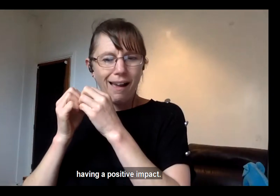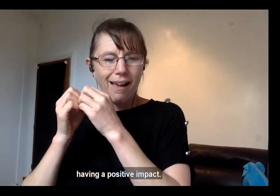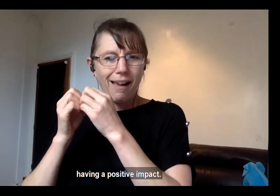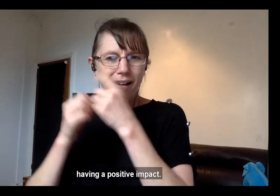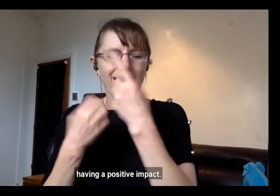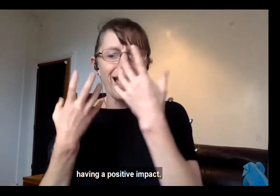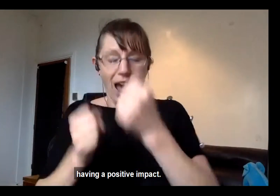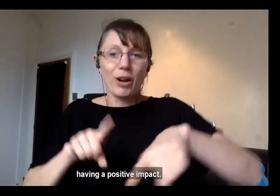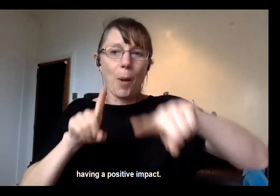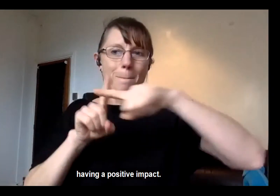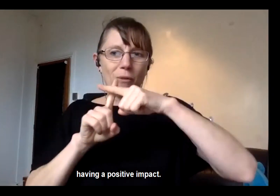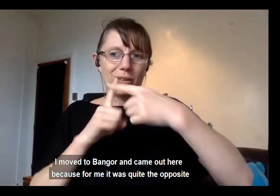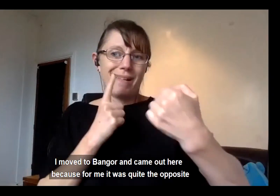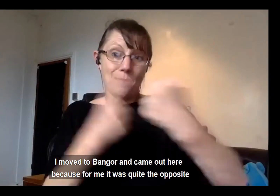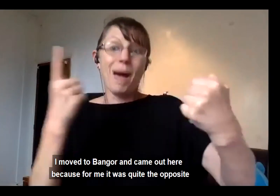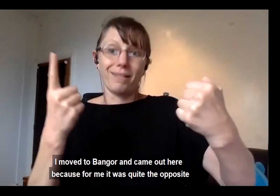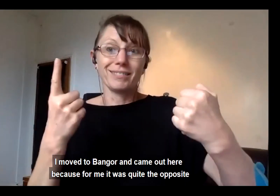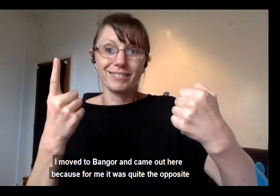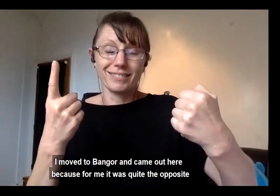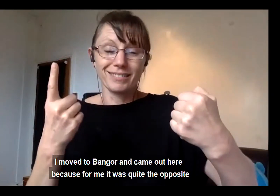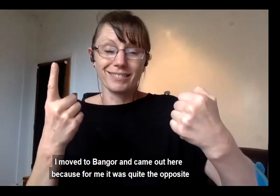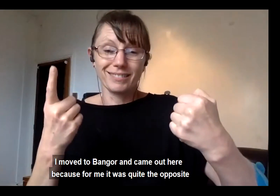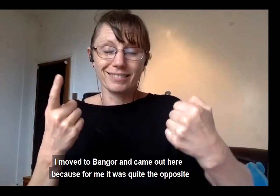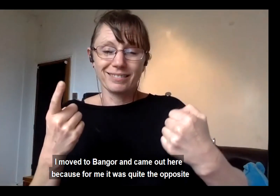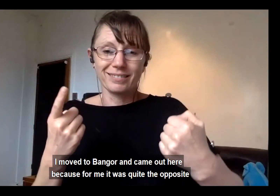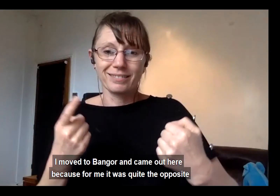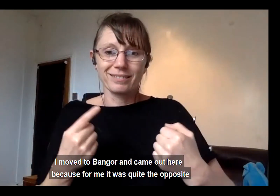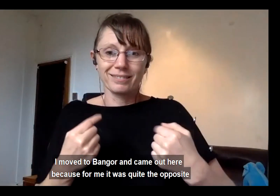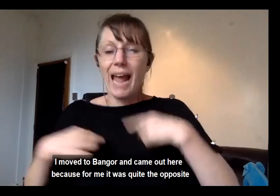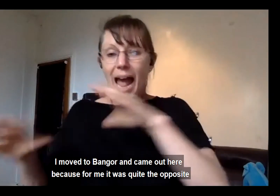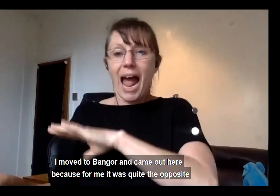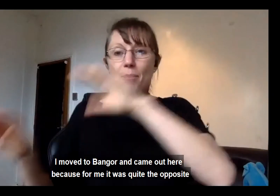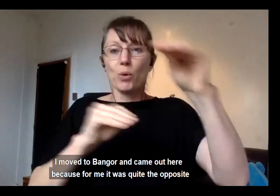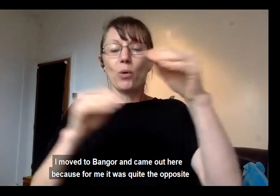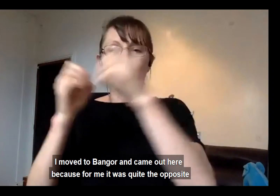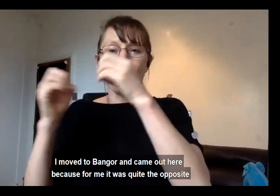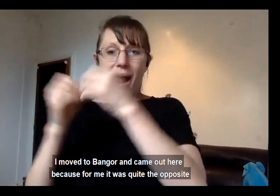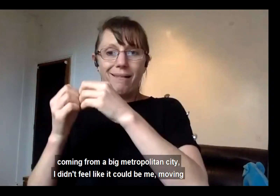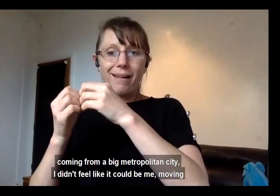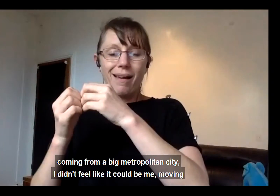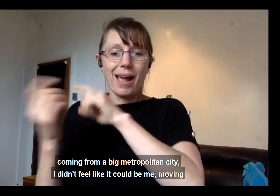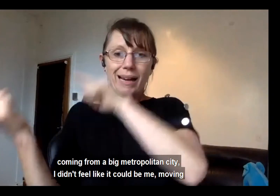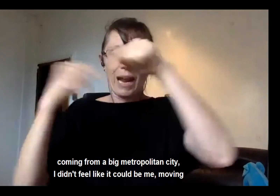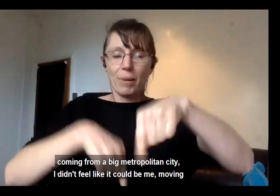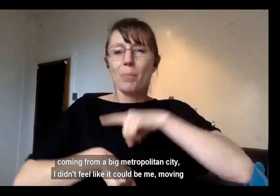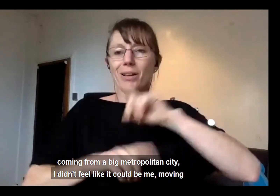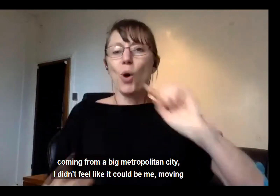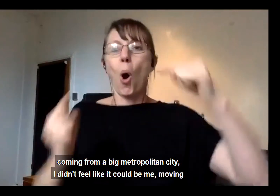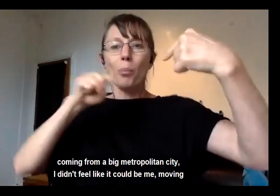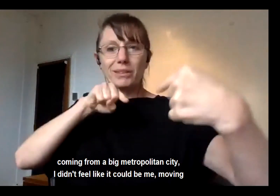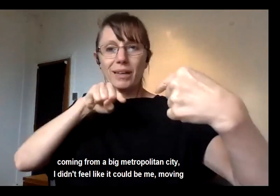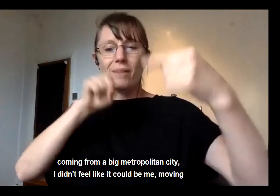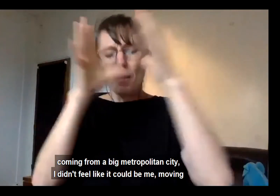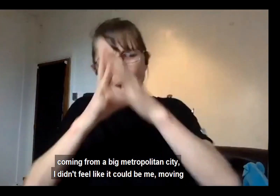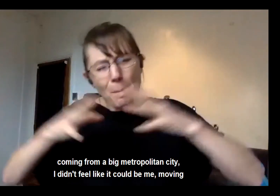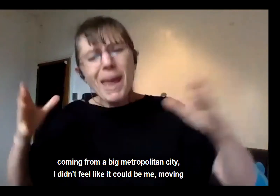having a positive impact. I moved to Bangor and came out here because for me it was quite the opposite. Coming from a big metropolitan city, I didn't feel like I